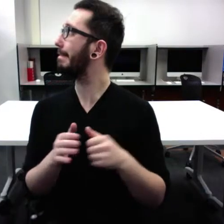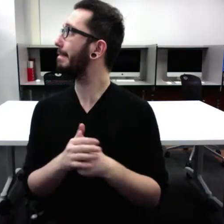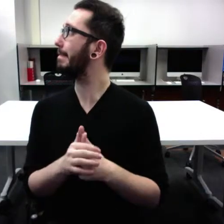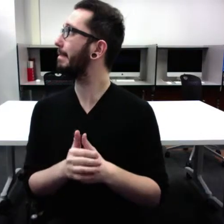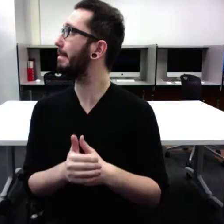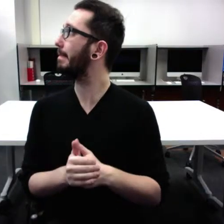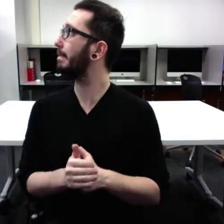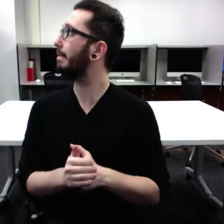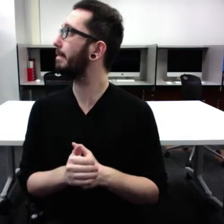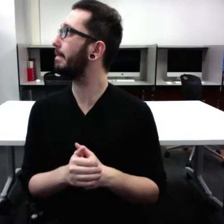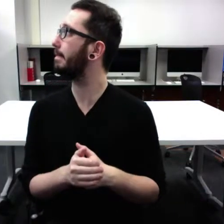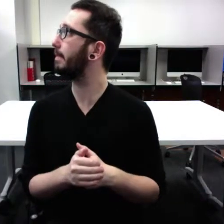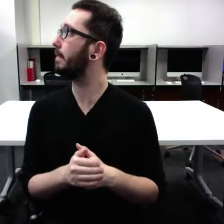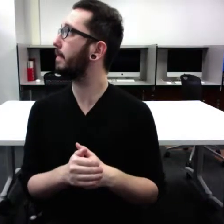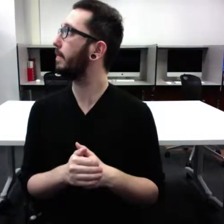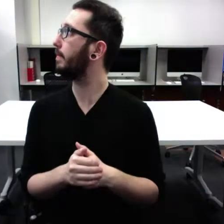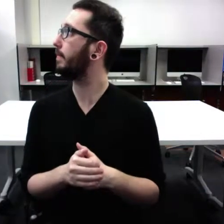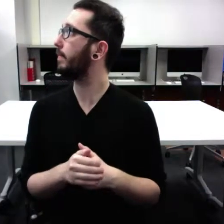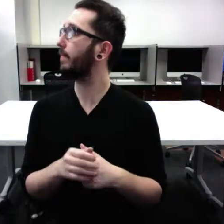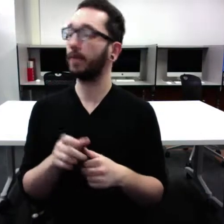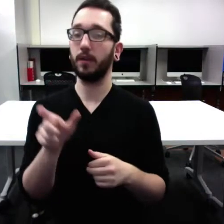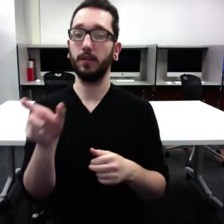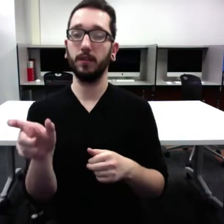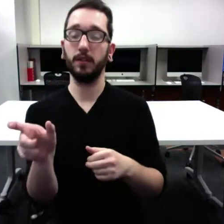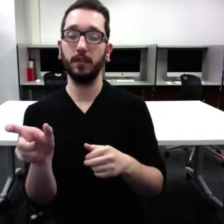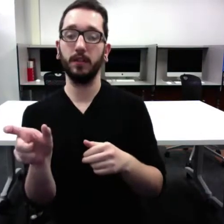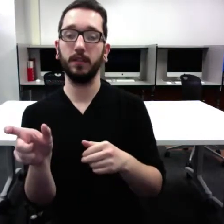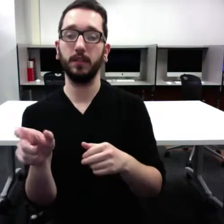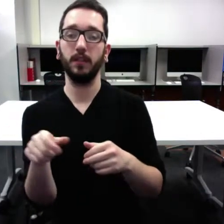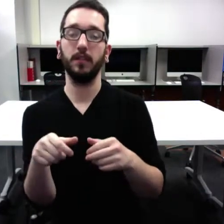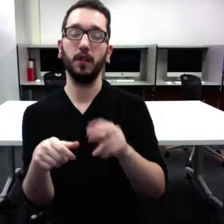joined together, vowels can be added for pronunciation purposes.